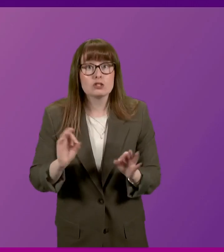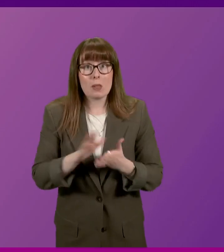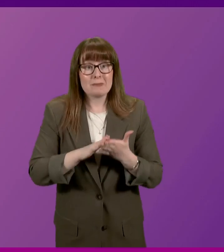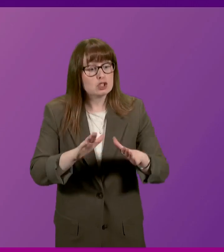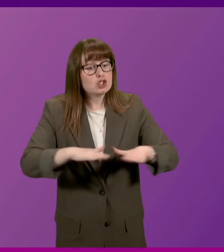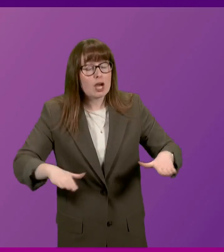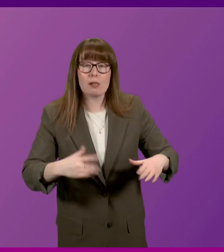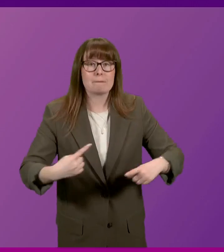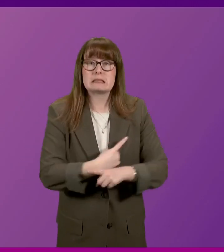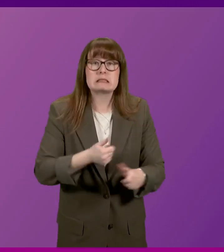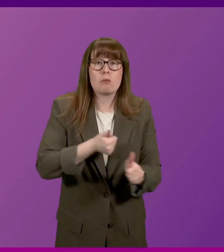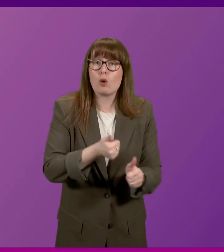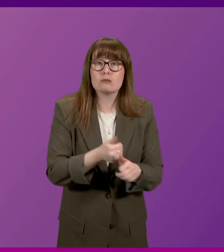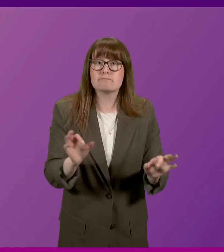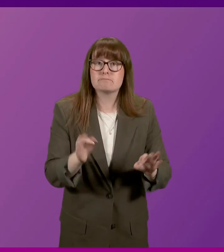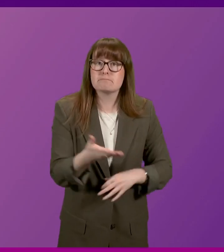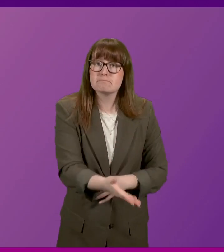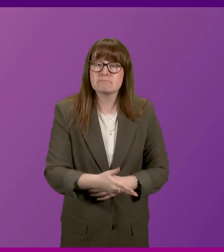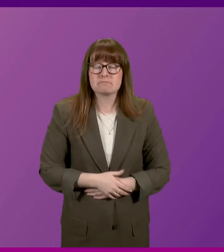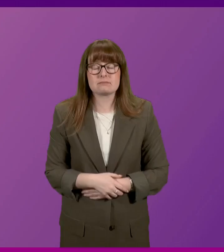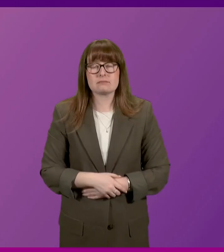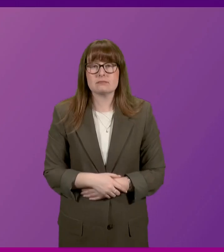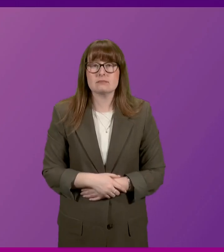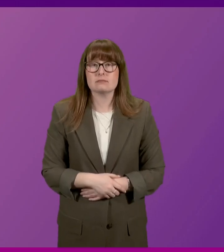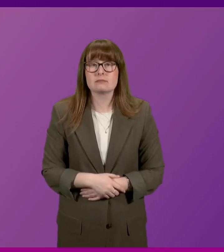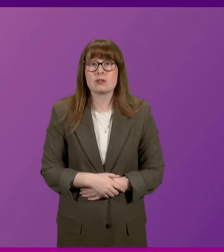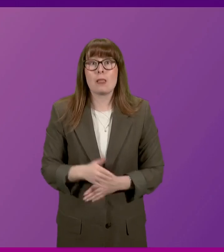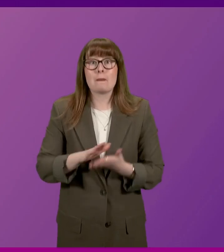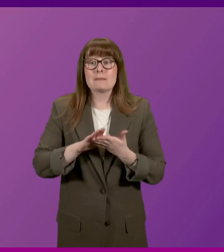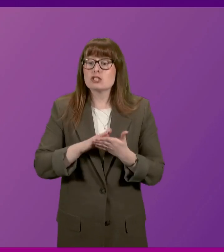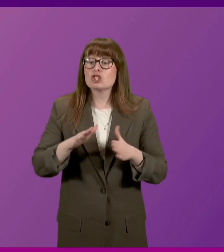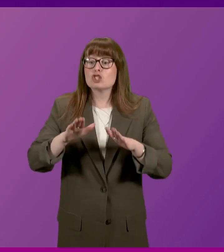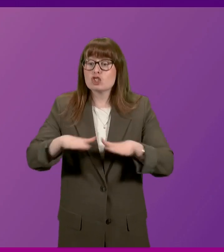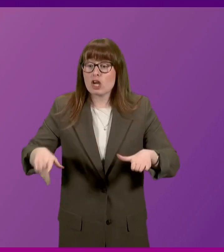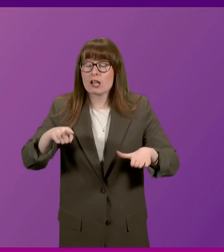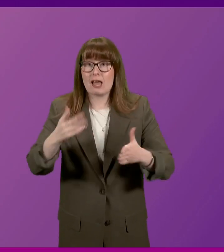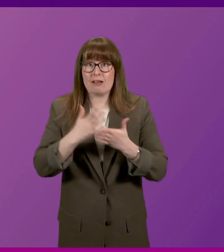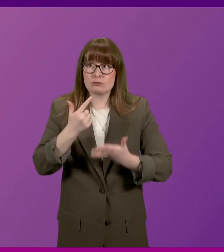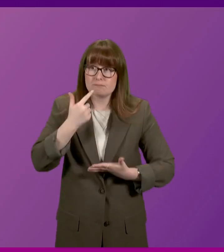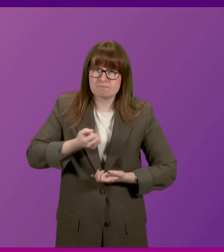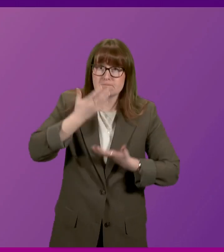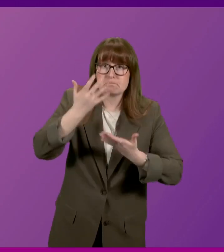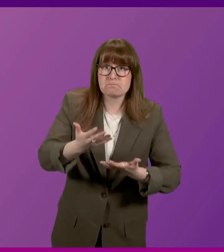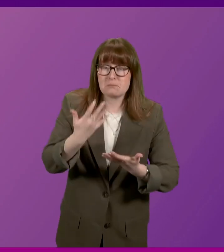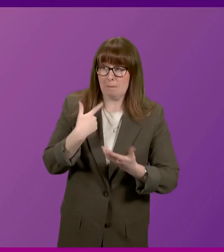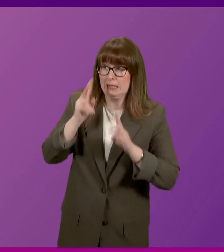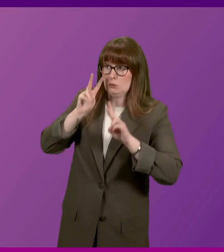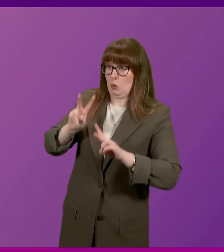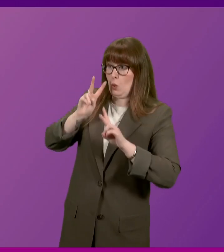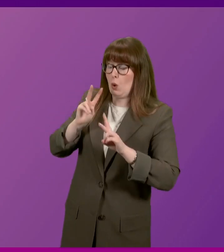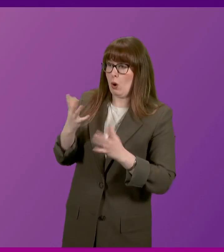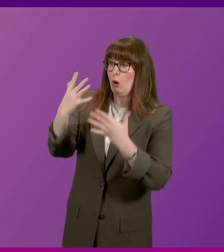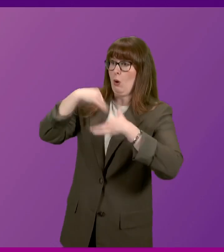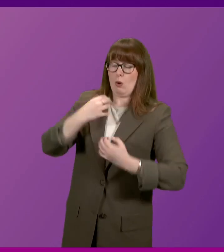missing that support. So it also obviously forces the child to vocalise the abuse they are witnessing and experiencing